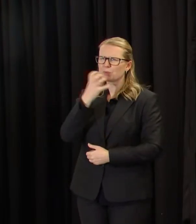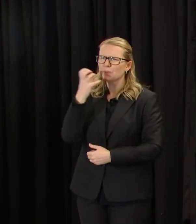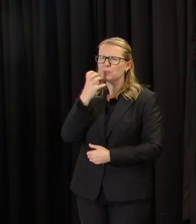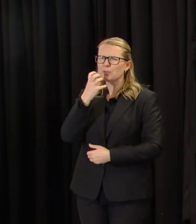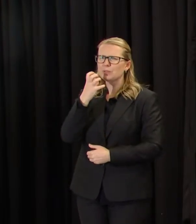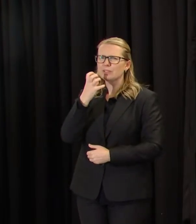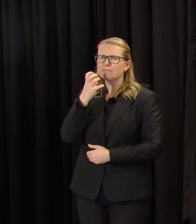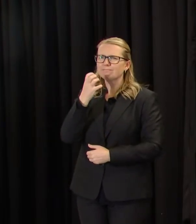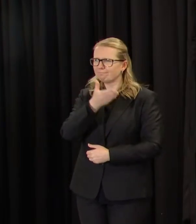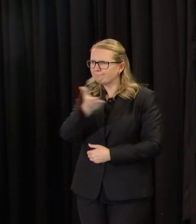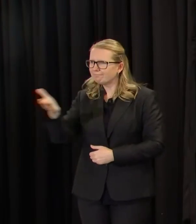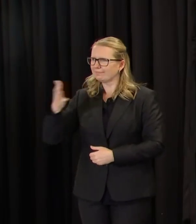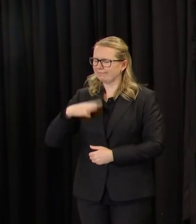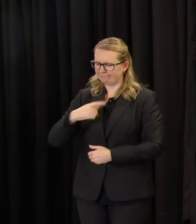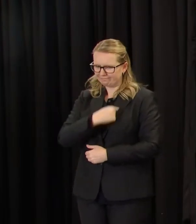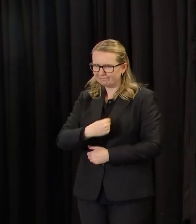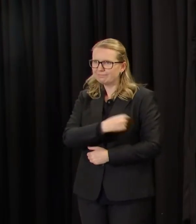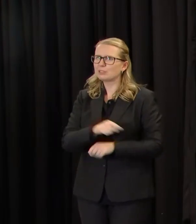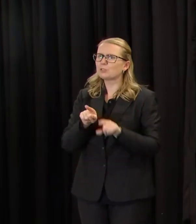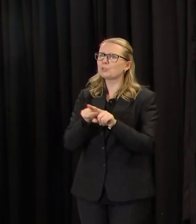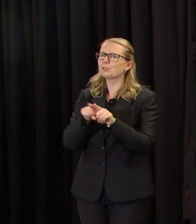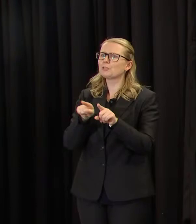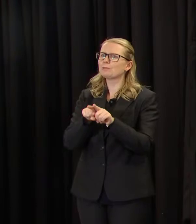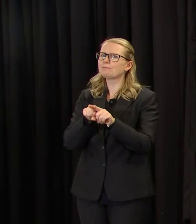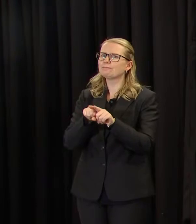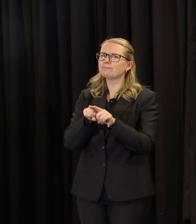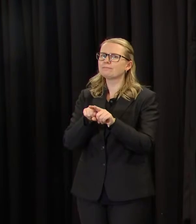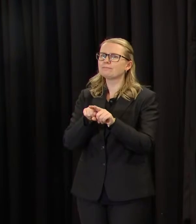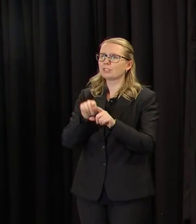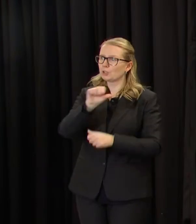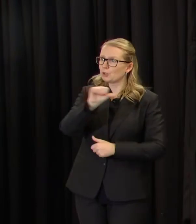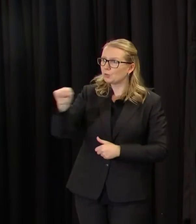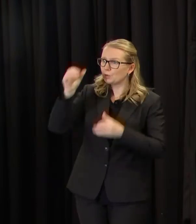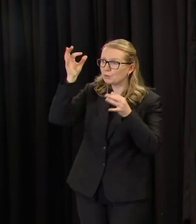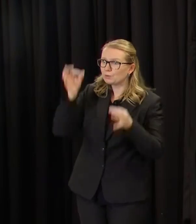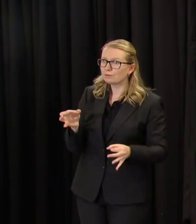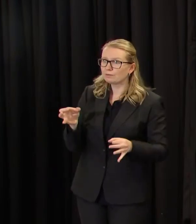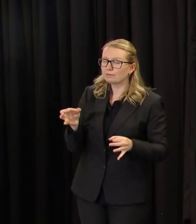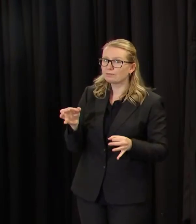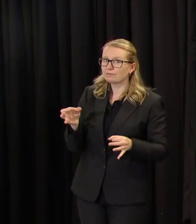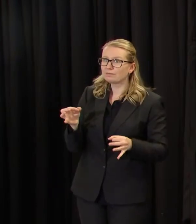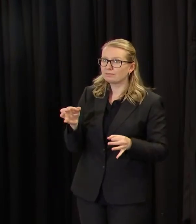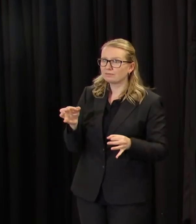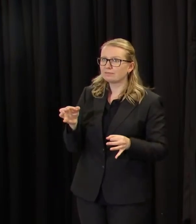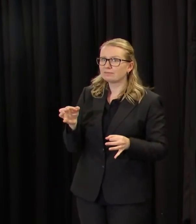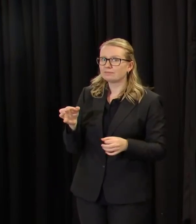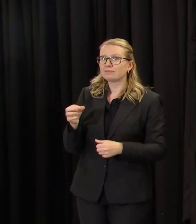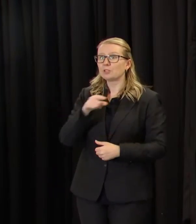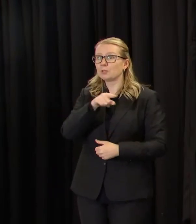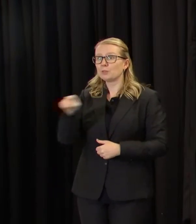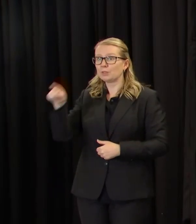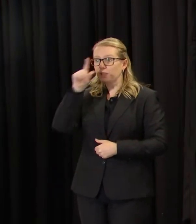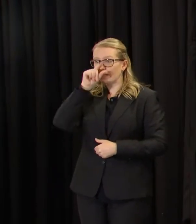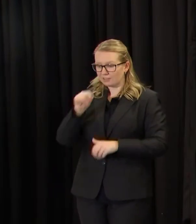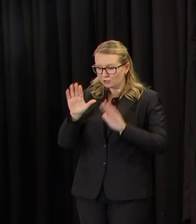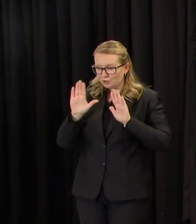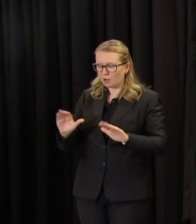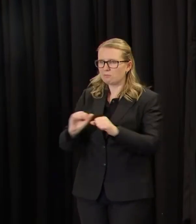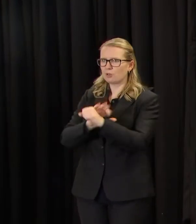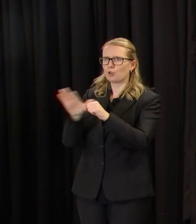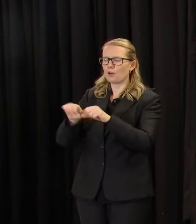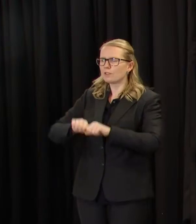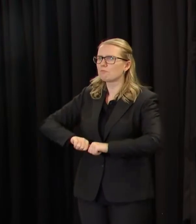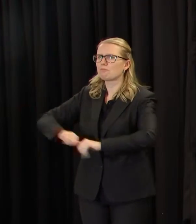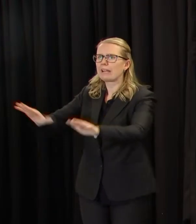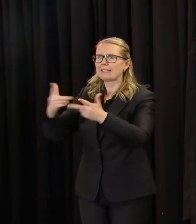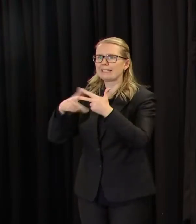down, and literally, in your choices and what you do, your behaviour, you are actually physically stopping the spread of this. That's what we all